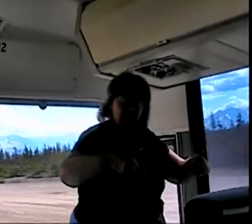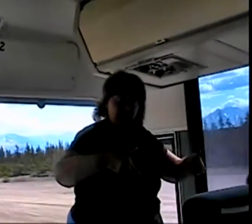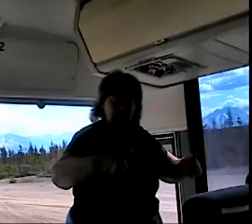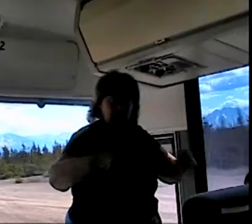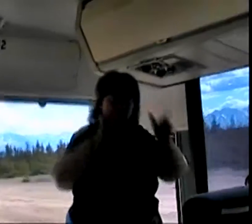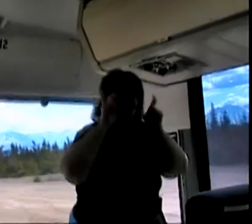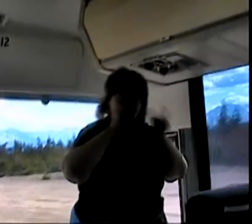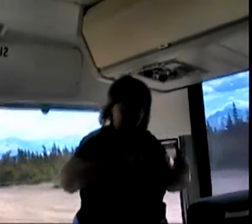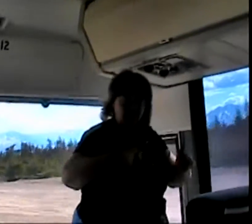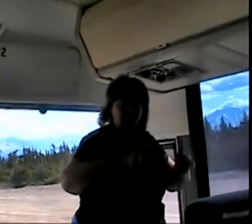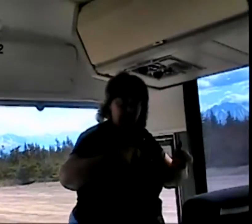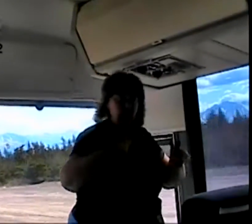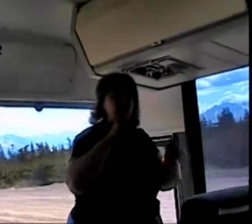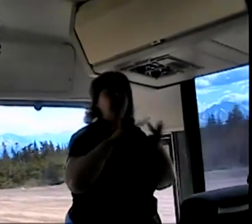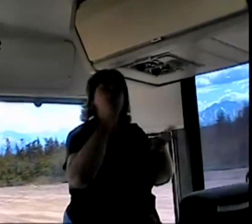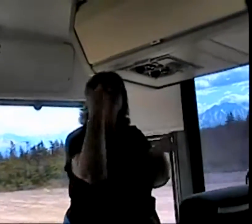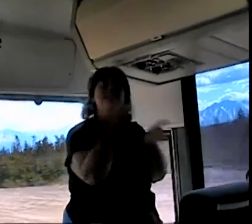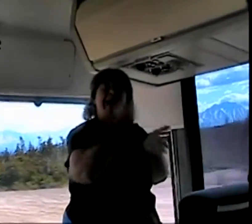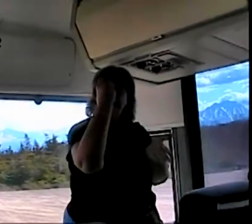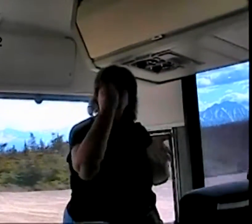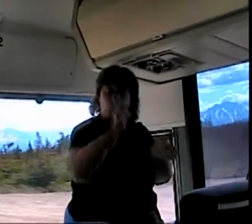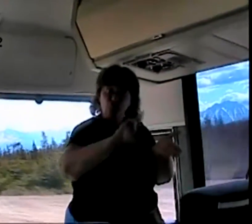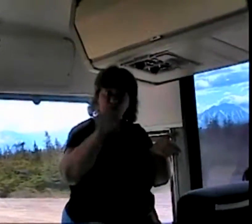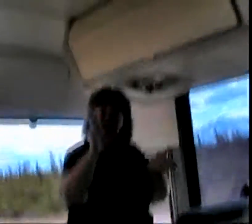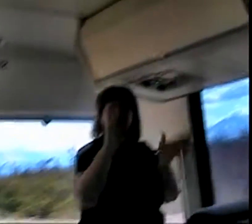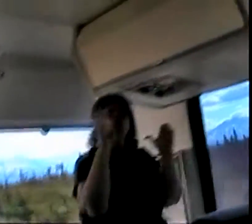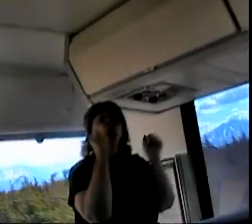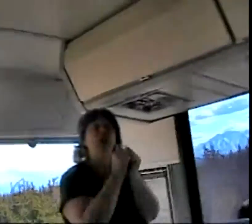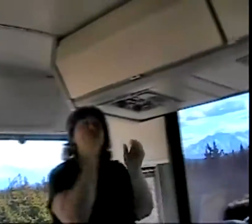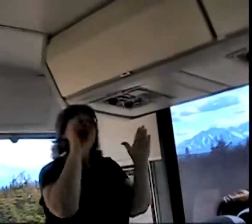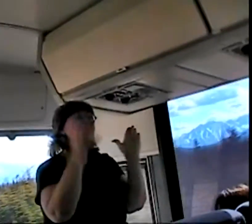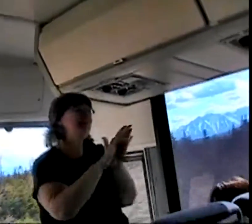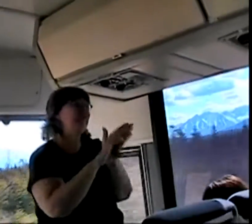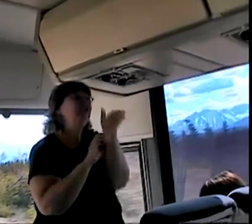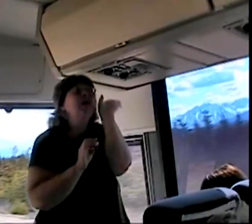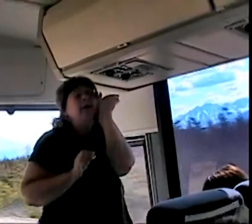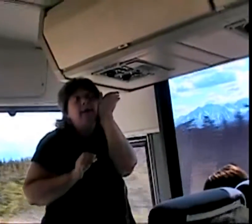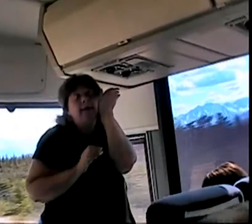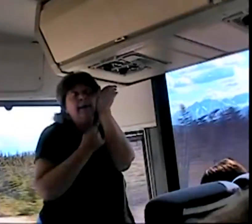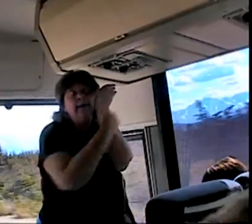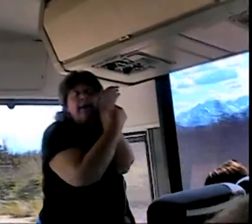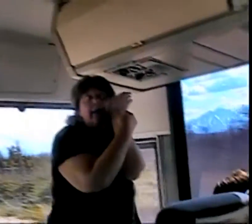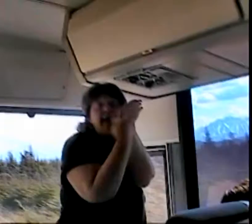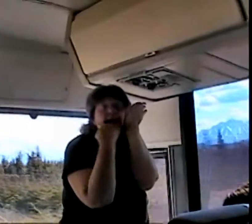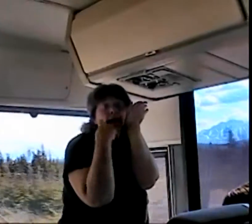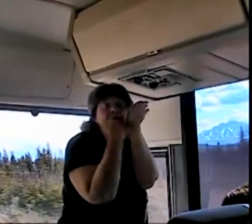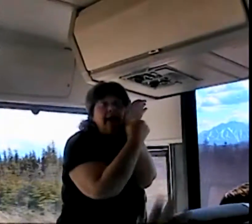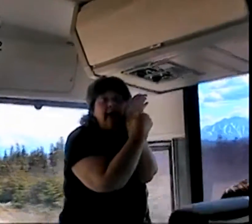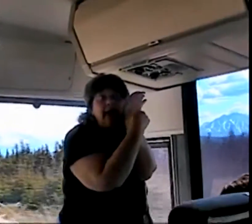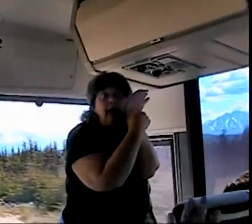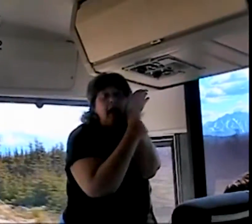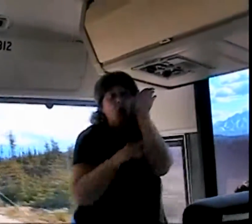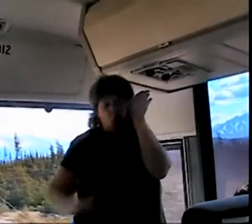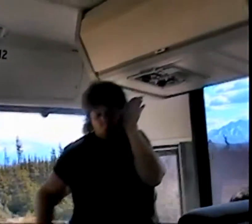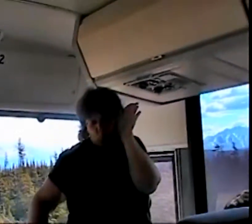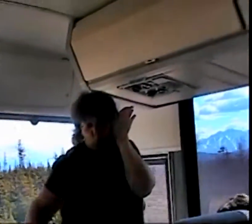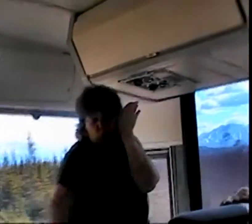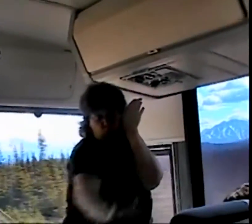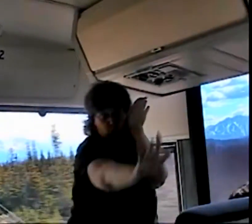You're going to get out your passports and put your picture up to your face. They want the aisle cleared of all hands and knees